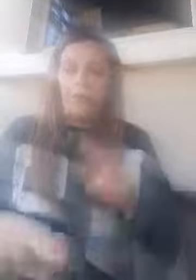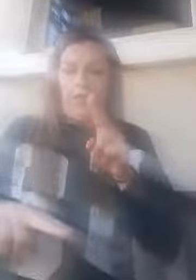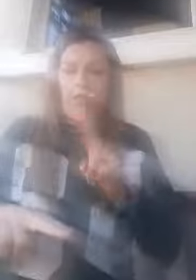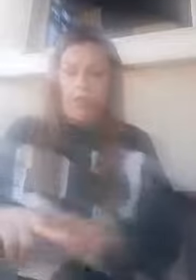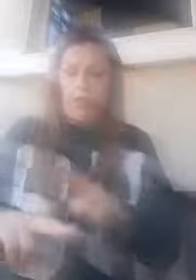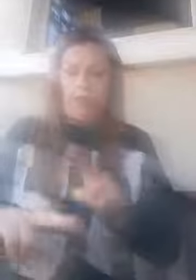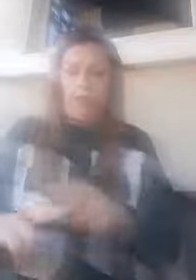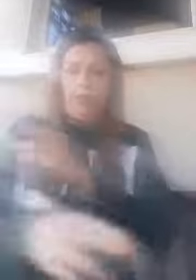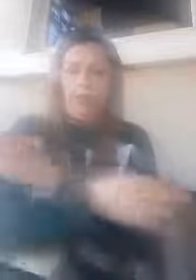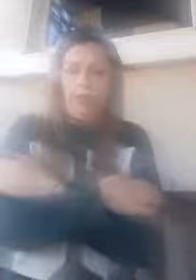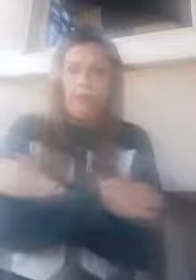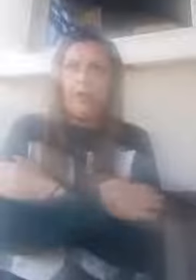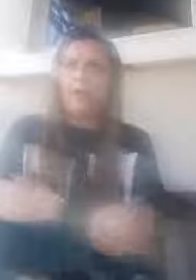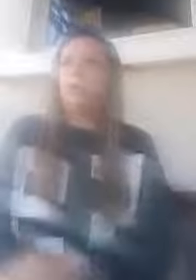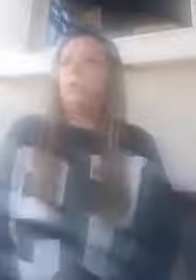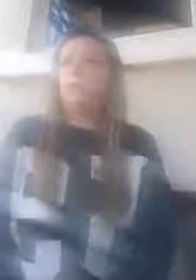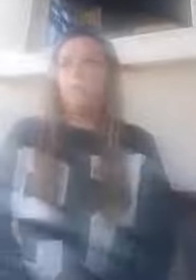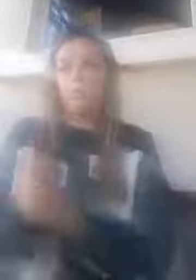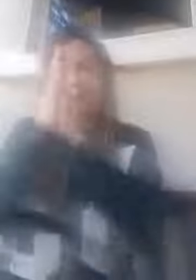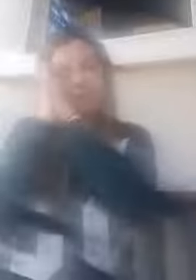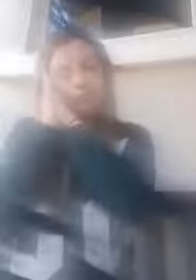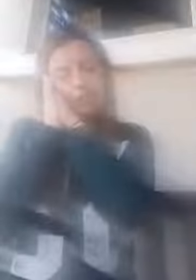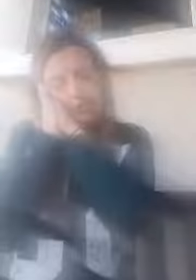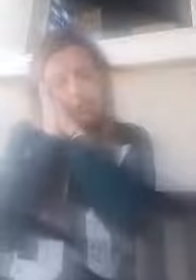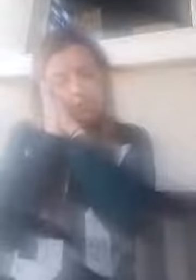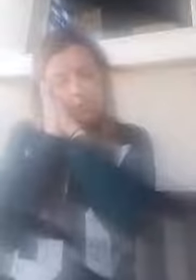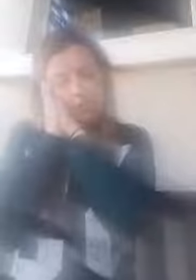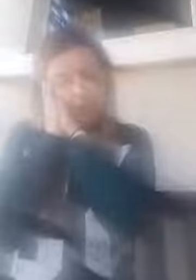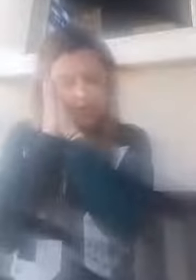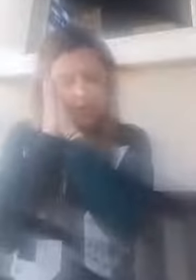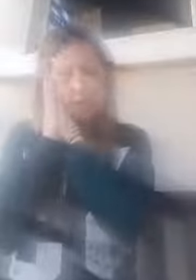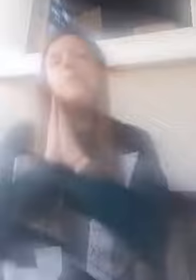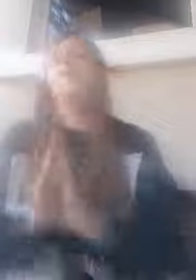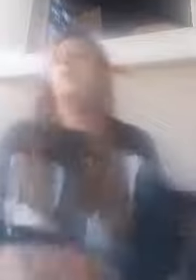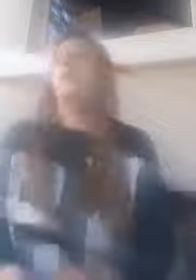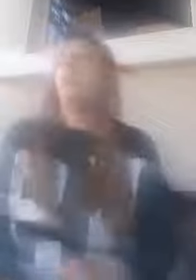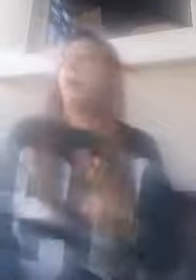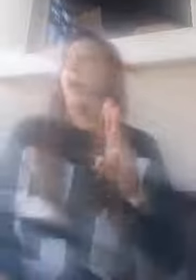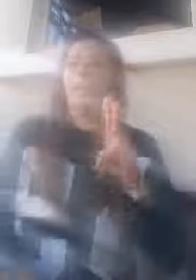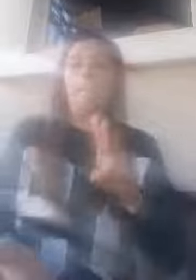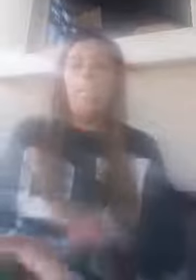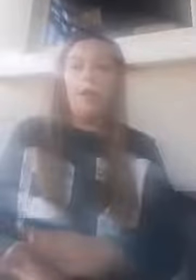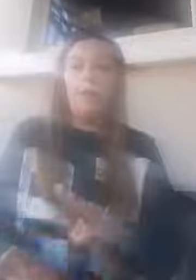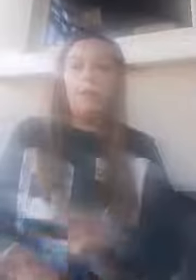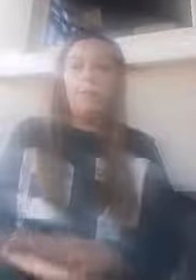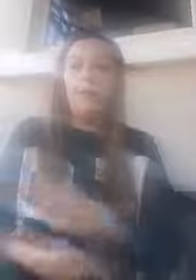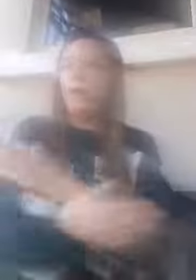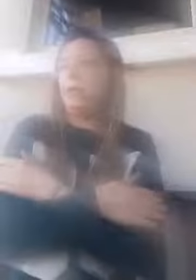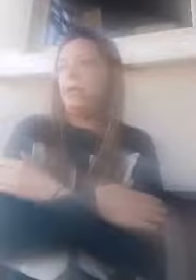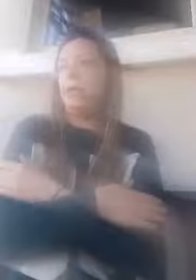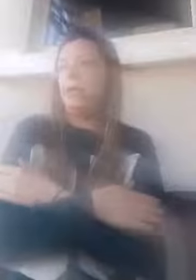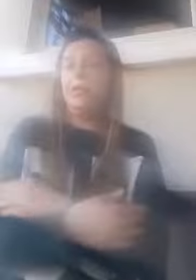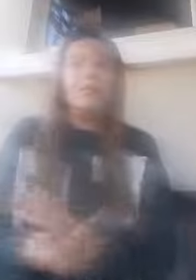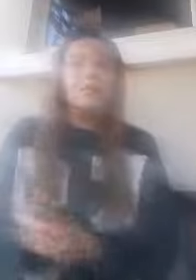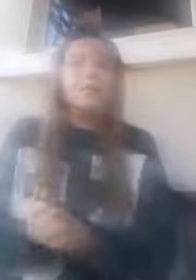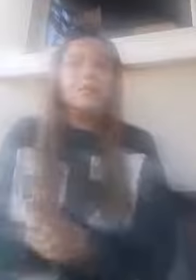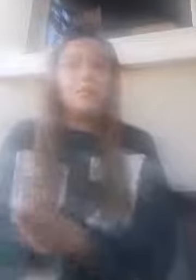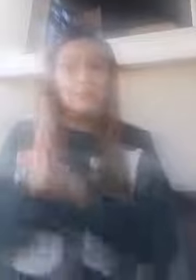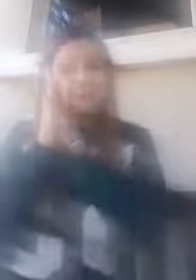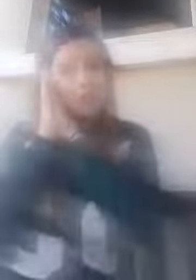Daddy bear said, someone's been sleeping in my bed. And mummy bear said, someone's been